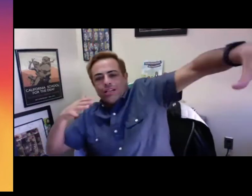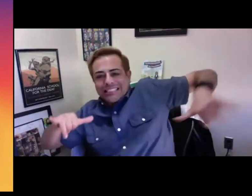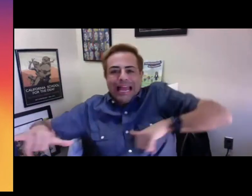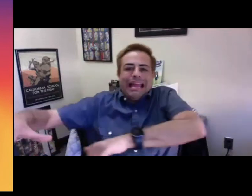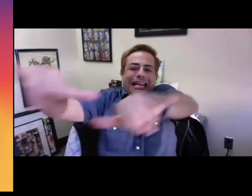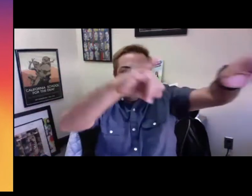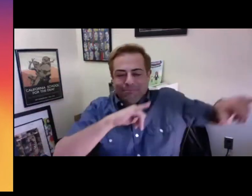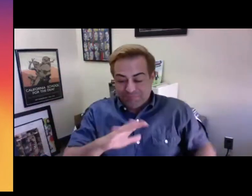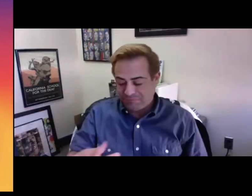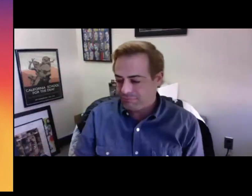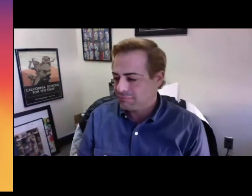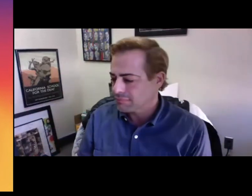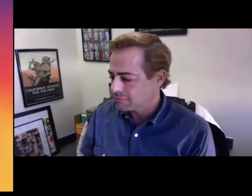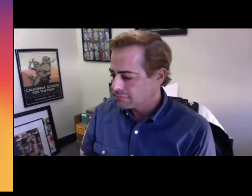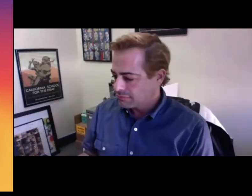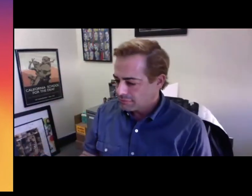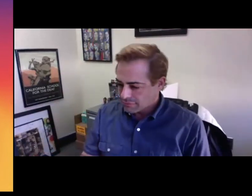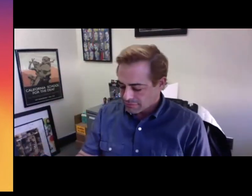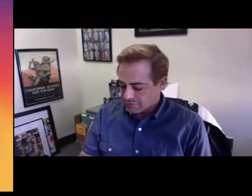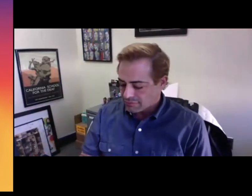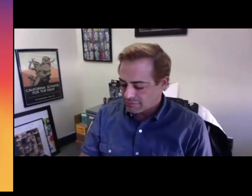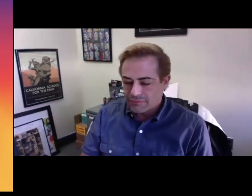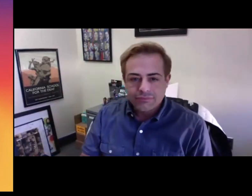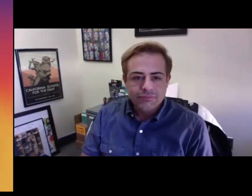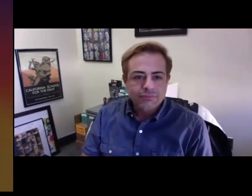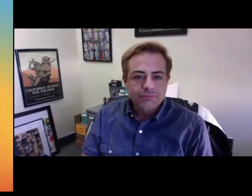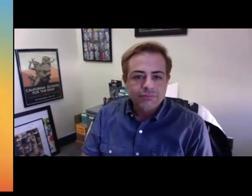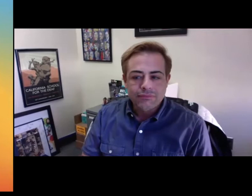what to do and that we're all on the same page.